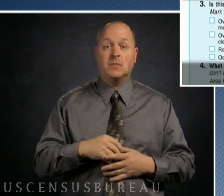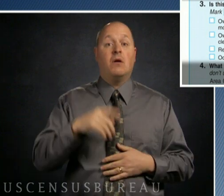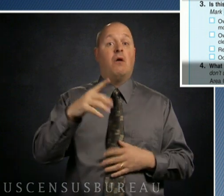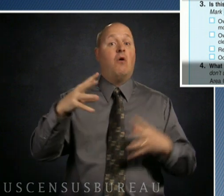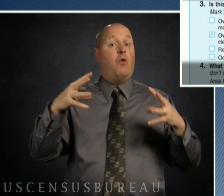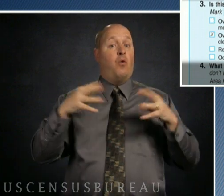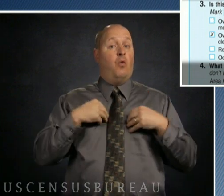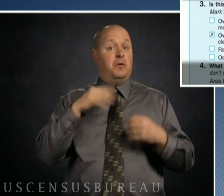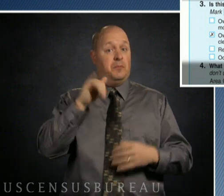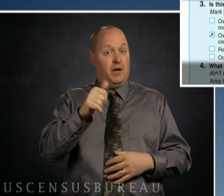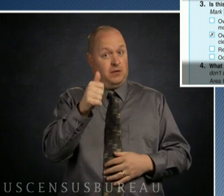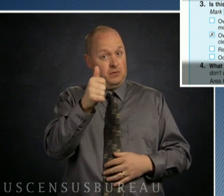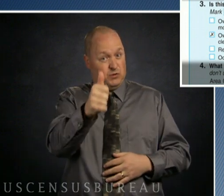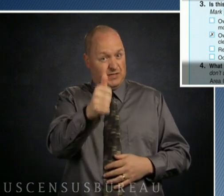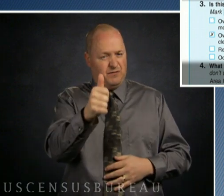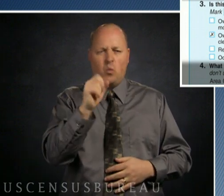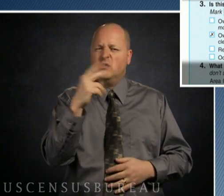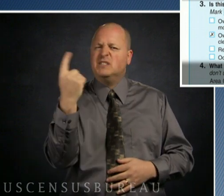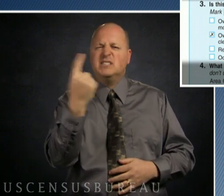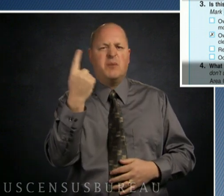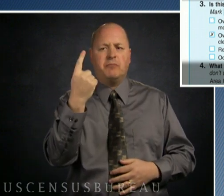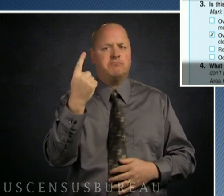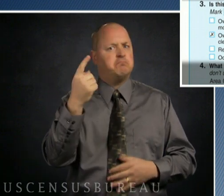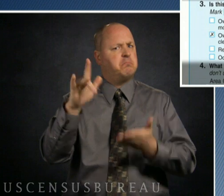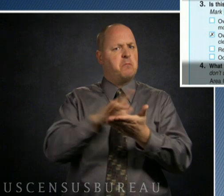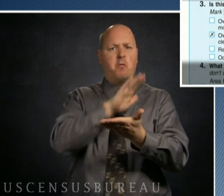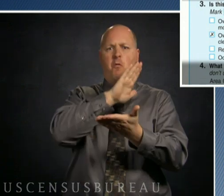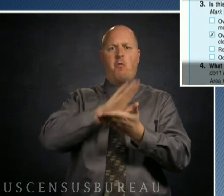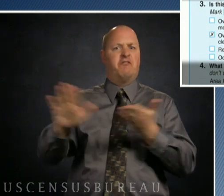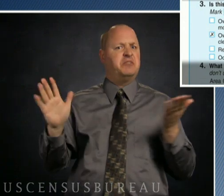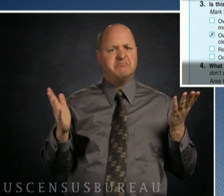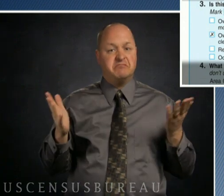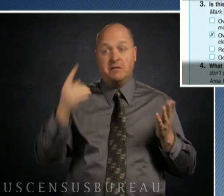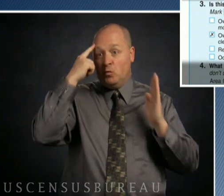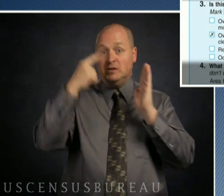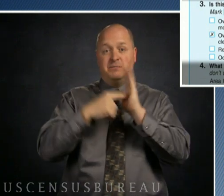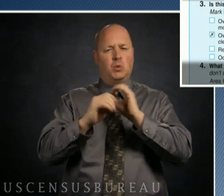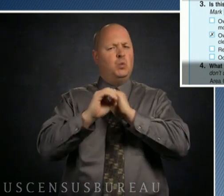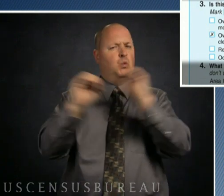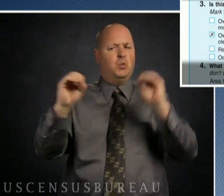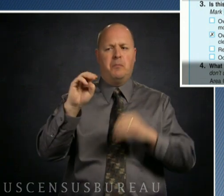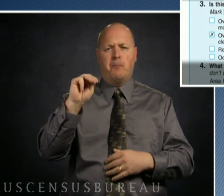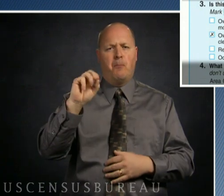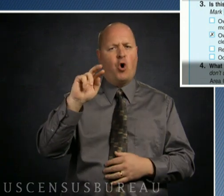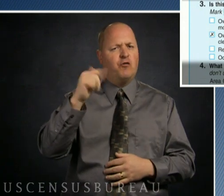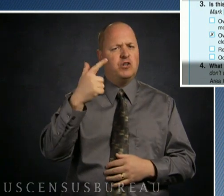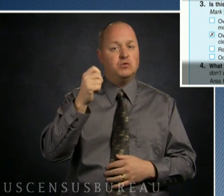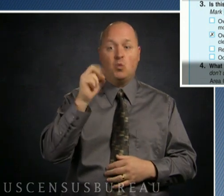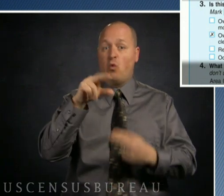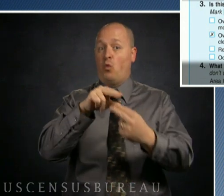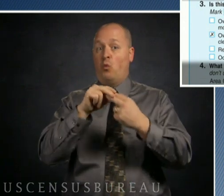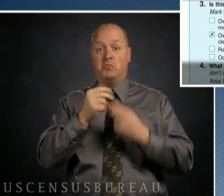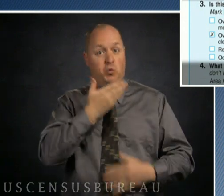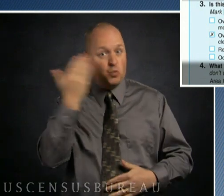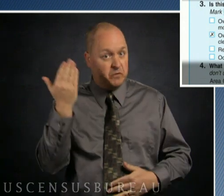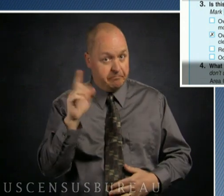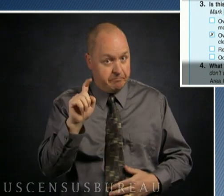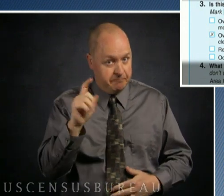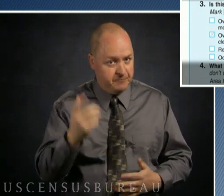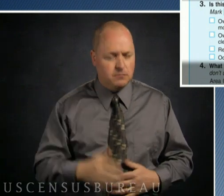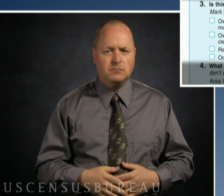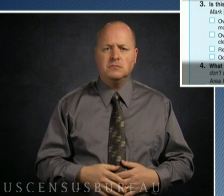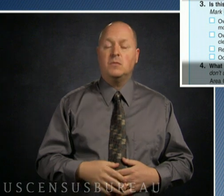Owned by you or someone in this household free and clear? For example, without a mortgage or loan.